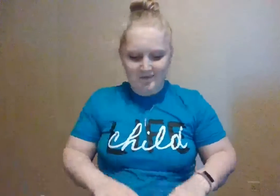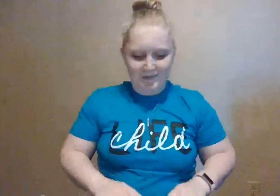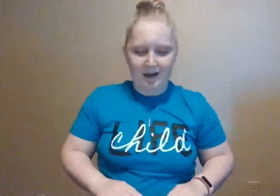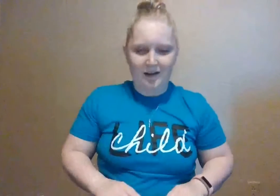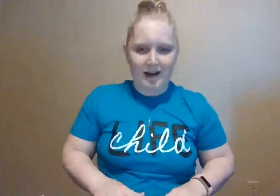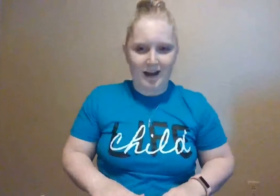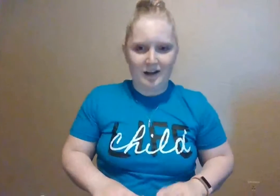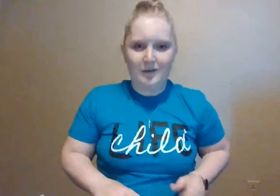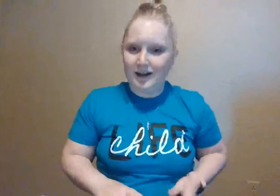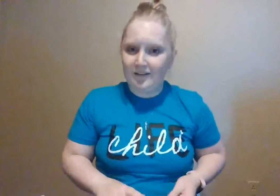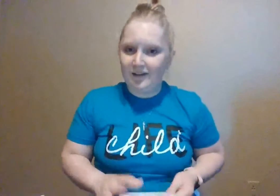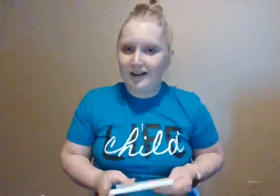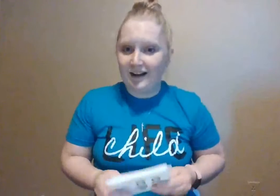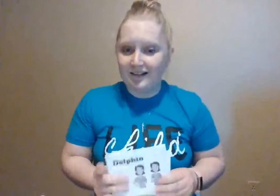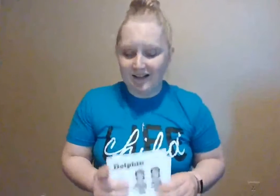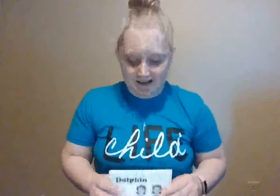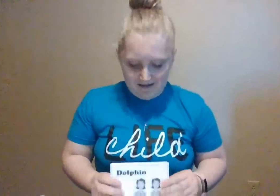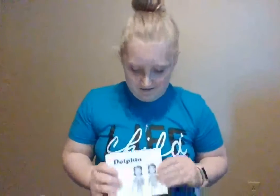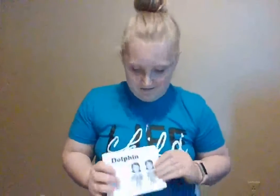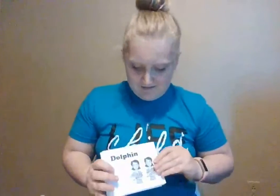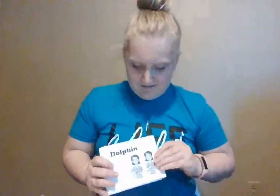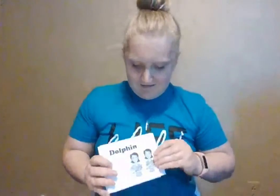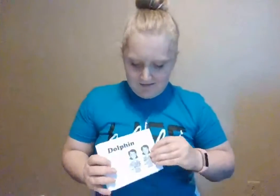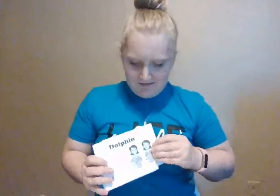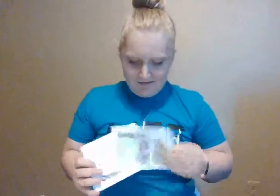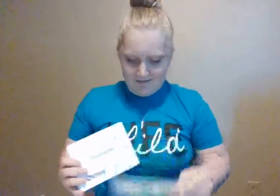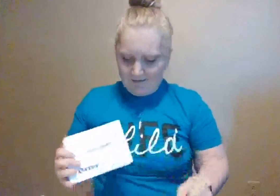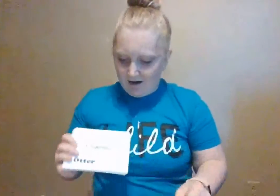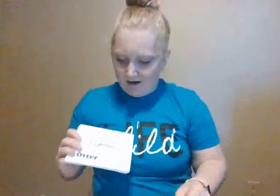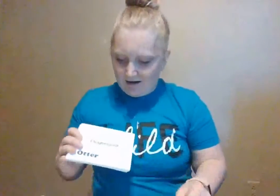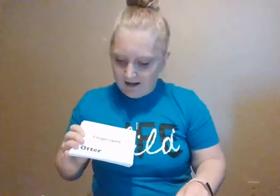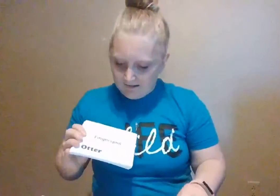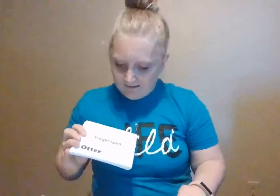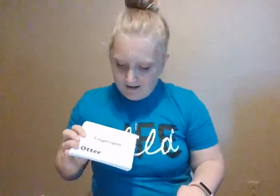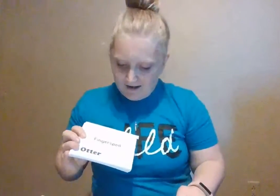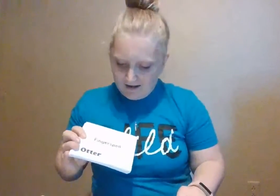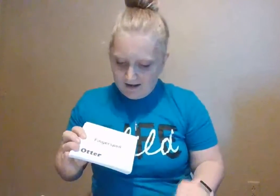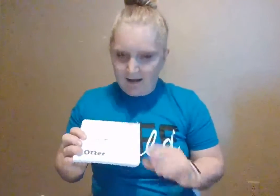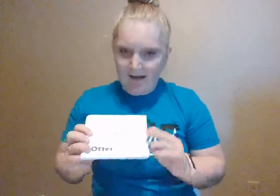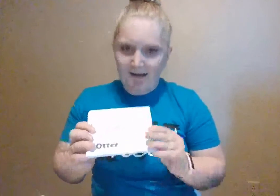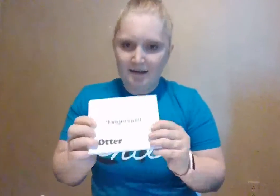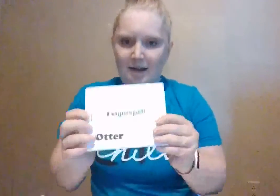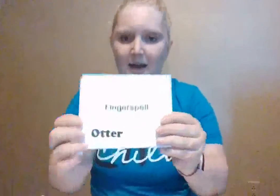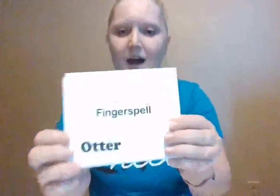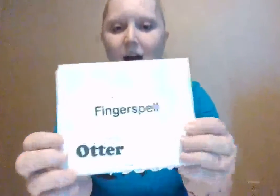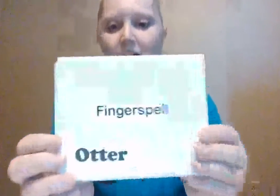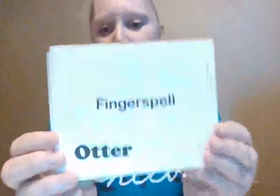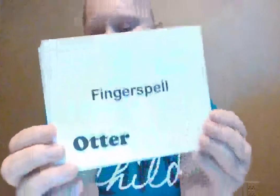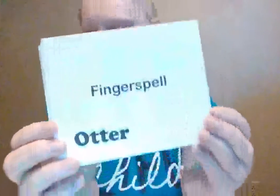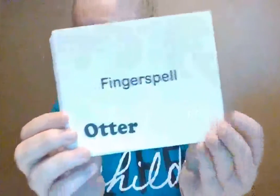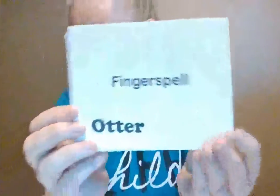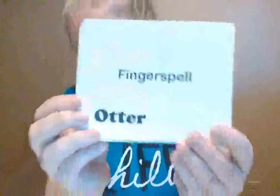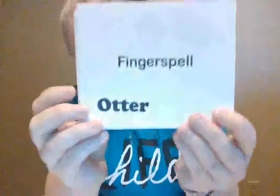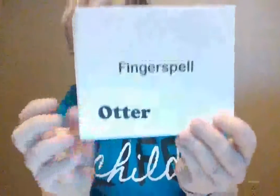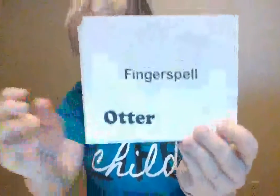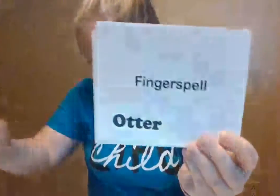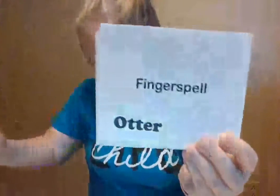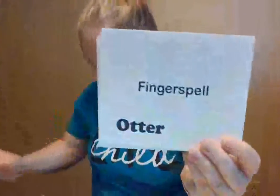All right, are you ready for our next sign? Our next sign is otter. Let me see if I